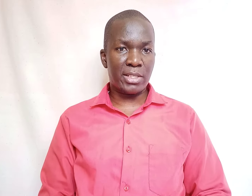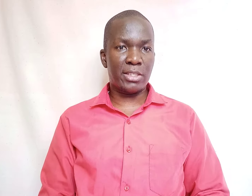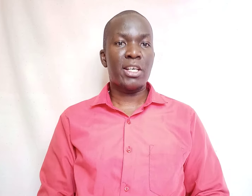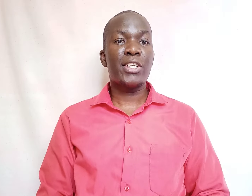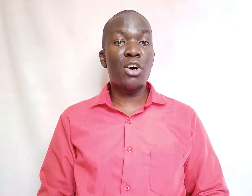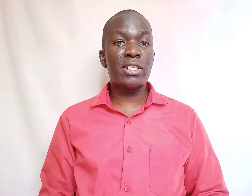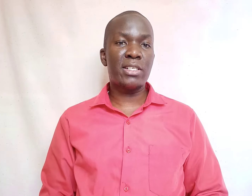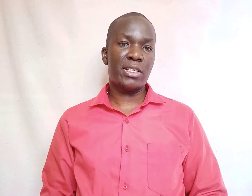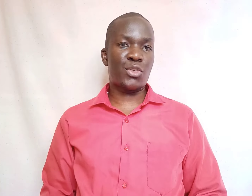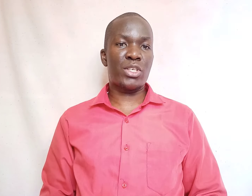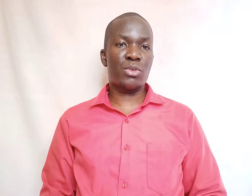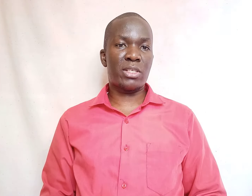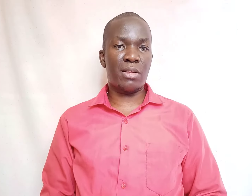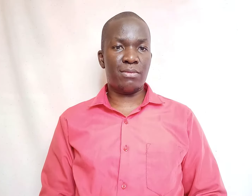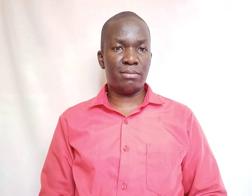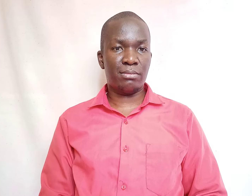purposes. Don't stress yourself.